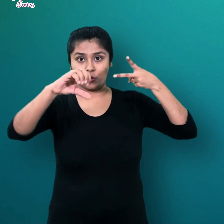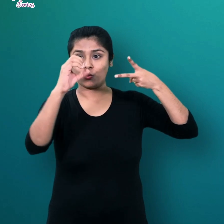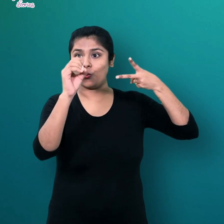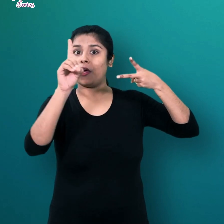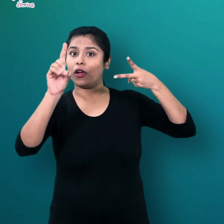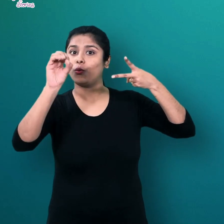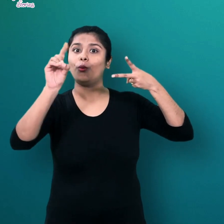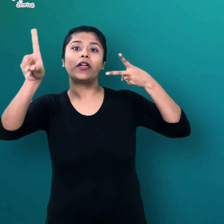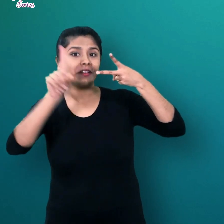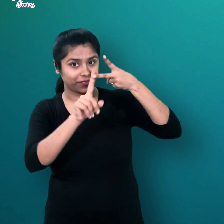790101,